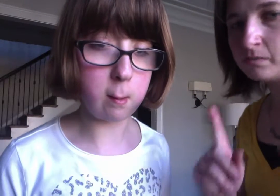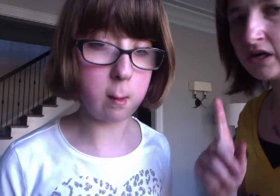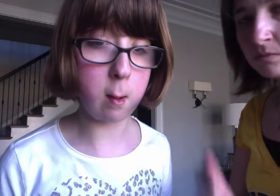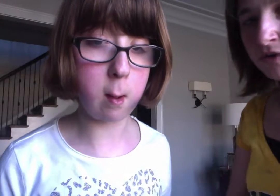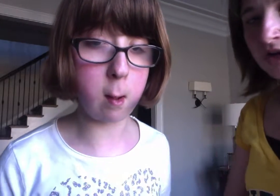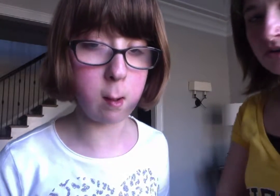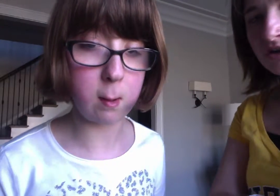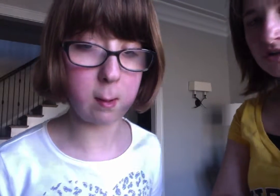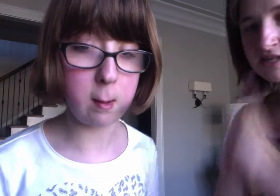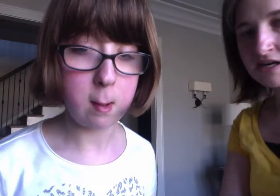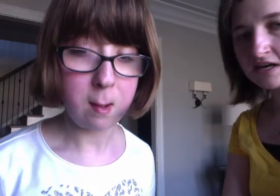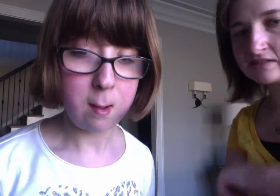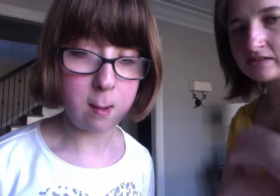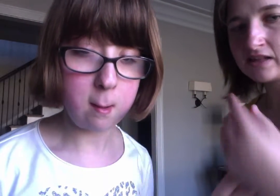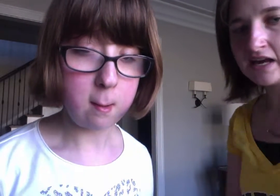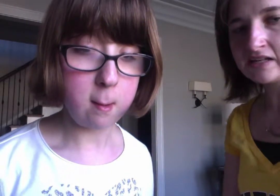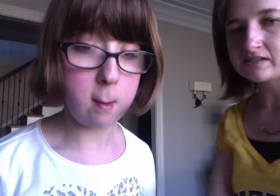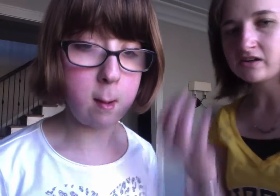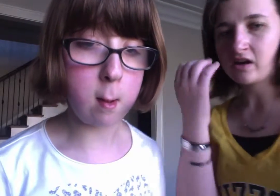Make a brighter day, so let's start